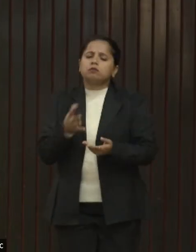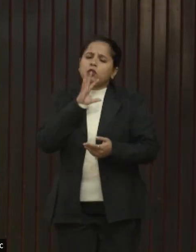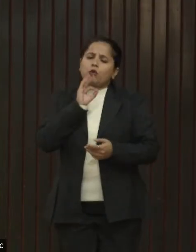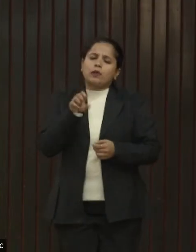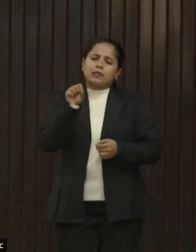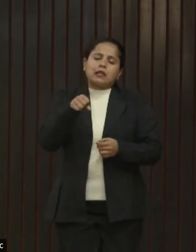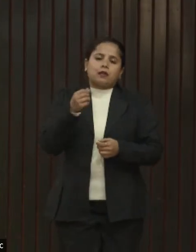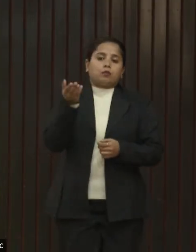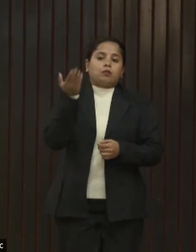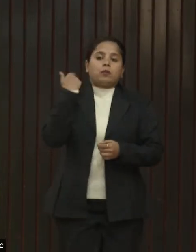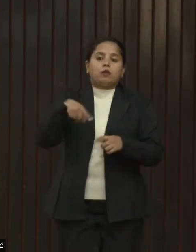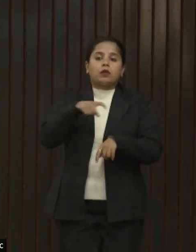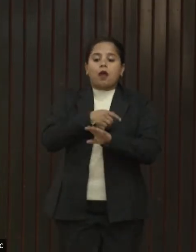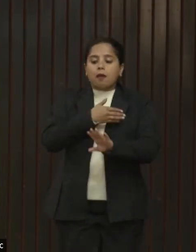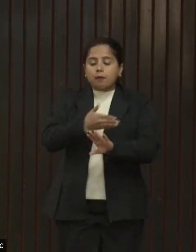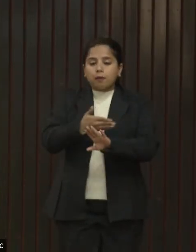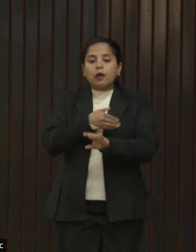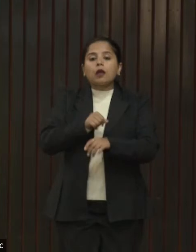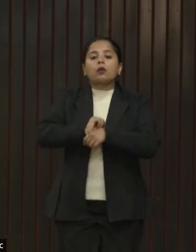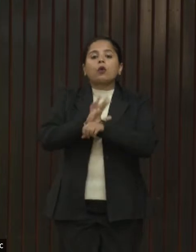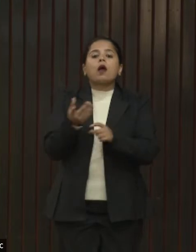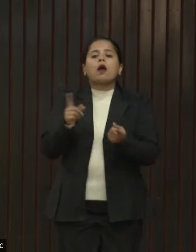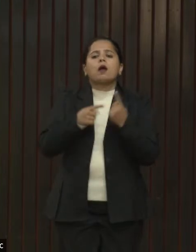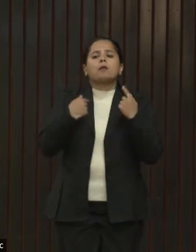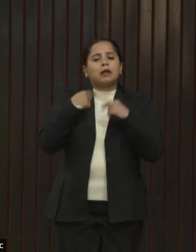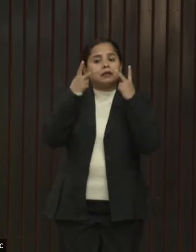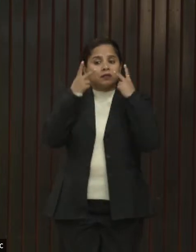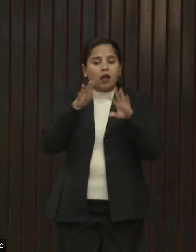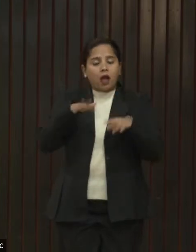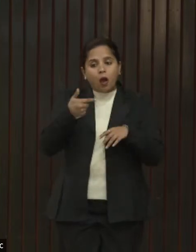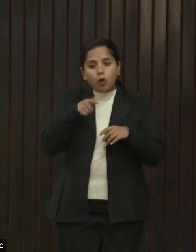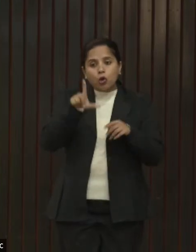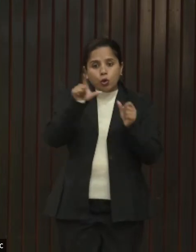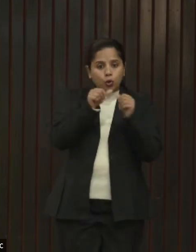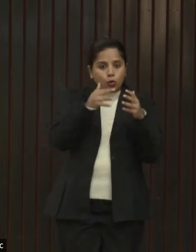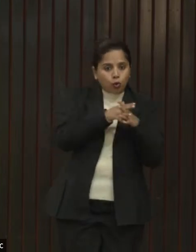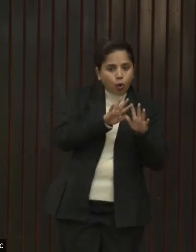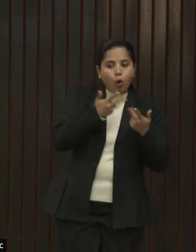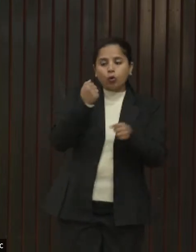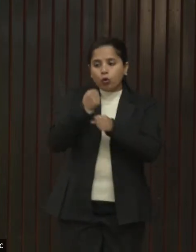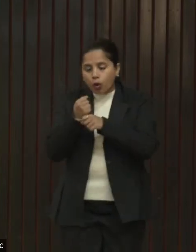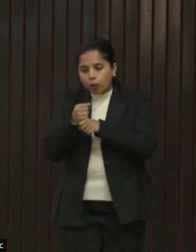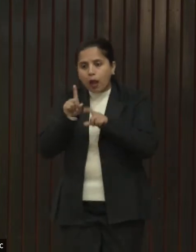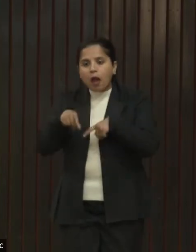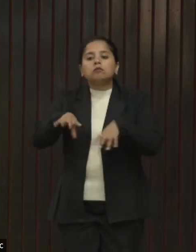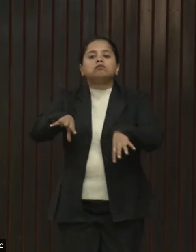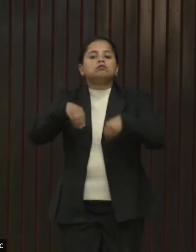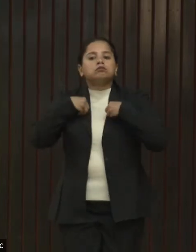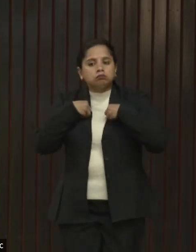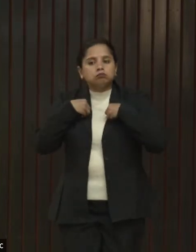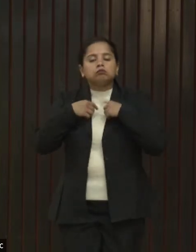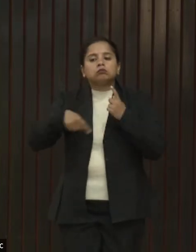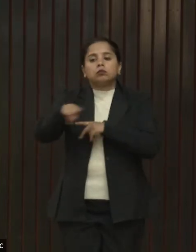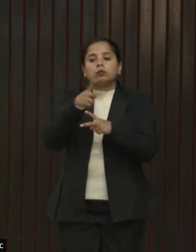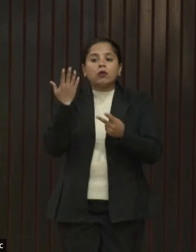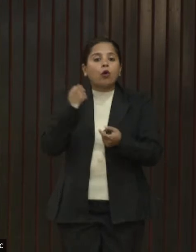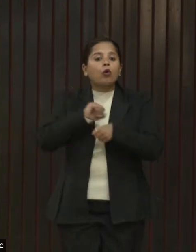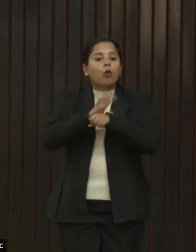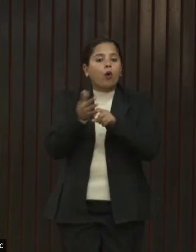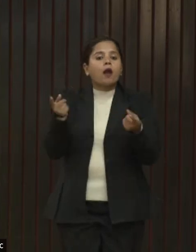post, during the pandemic, we've also looked at how law and governance should be adapted to deal with crises like the